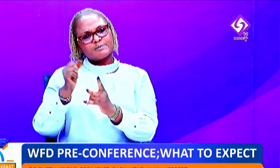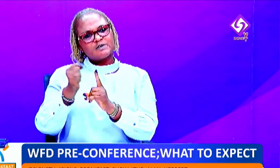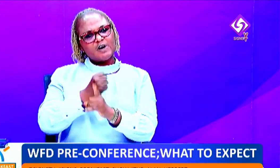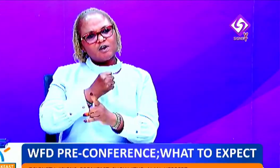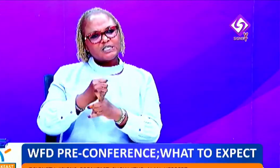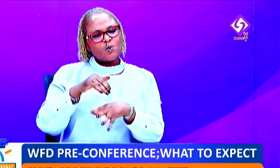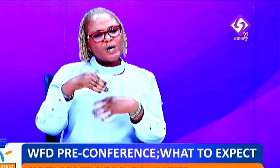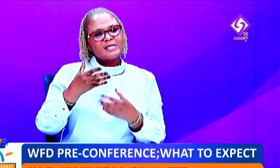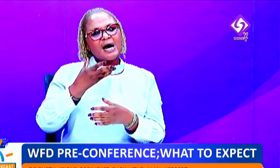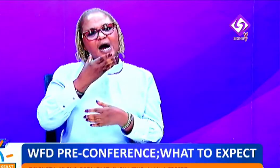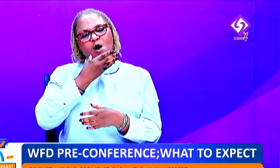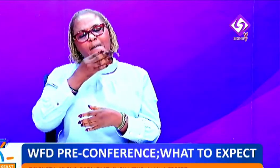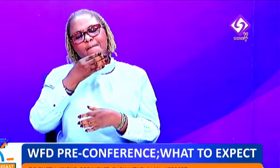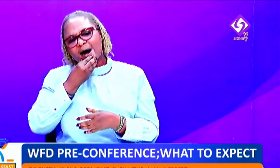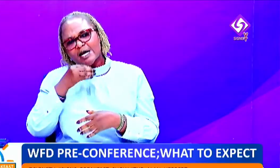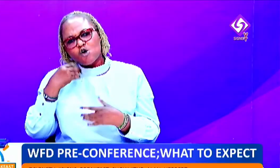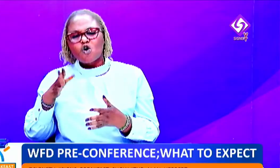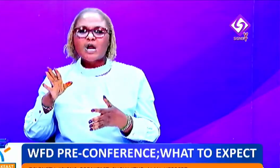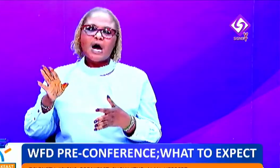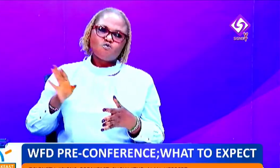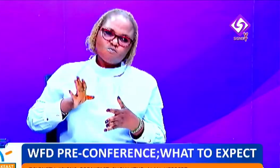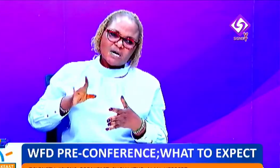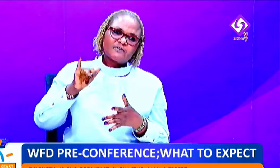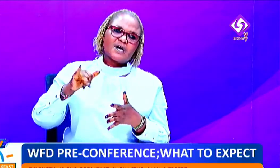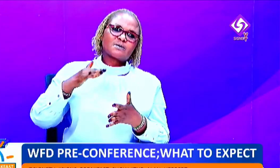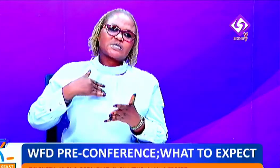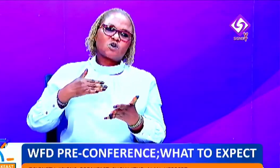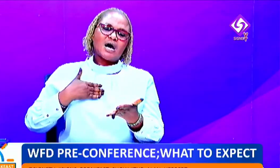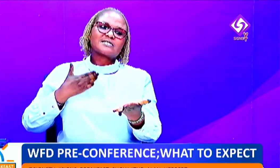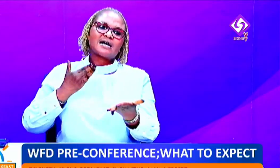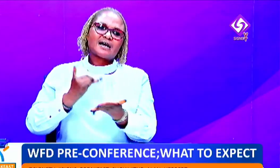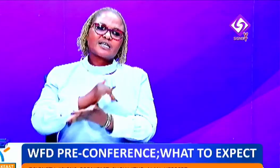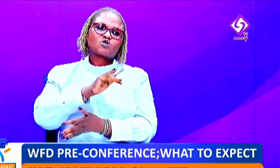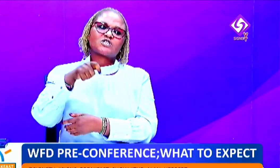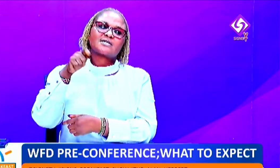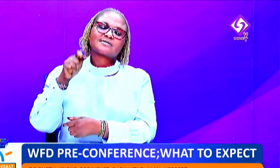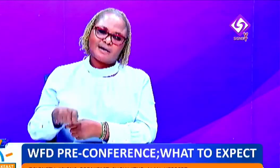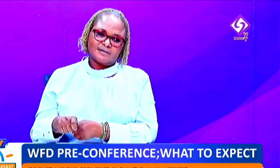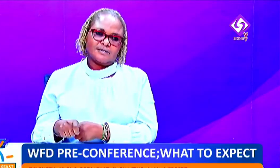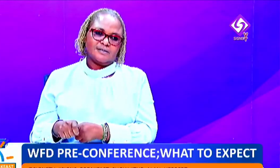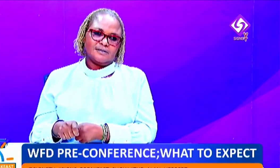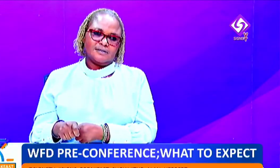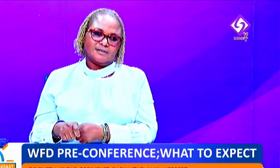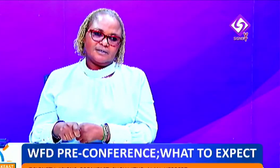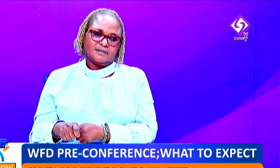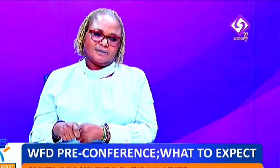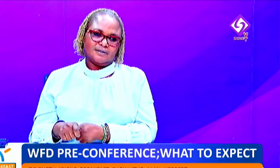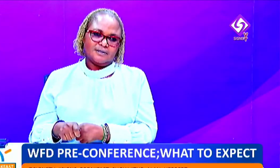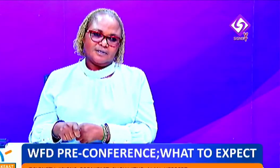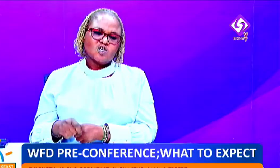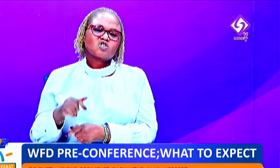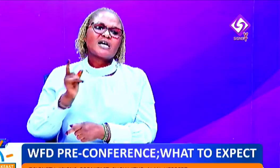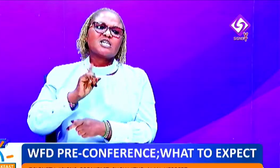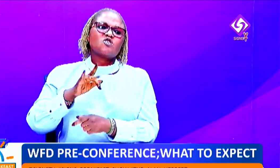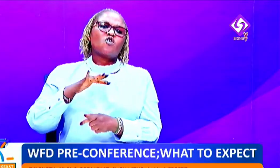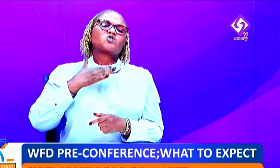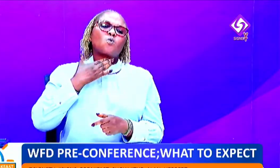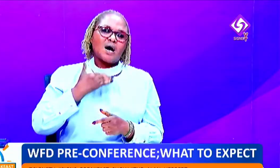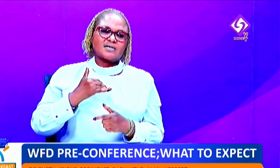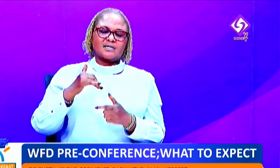man, they wanted me to keep quiet. They did not want it to be an issue. So I felt that we needed to access justice equally, whether